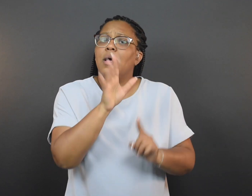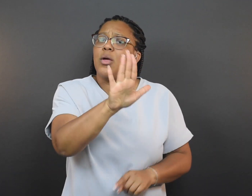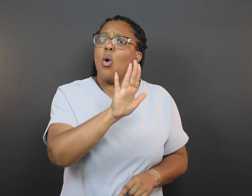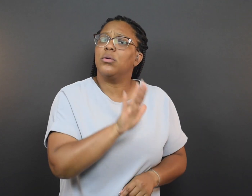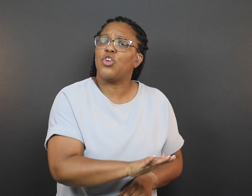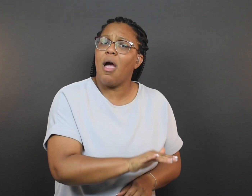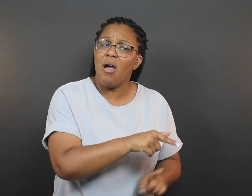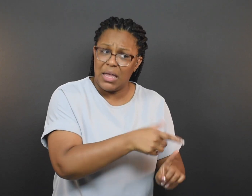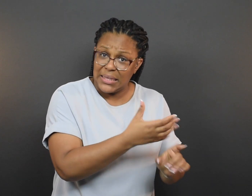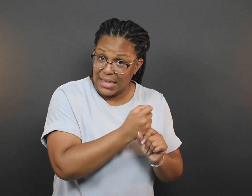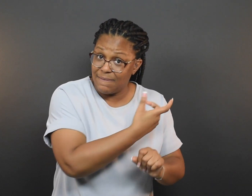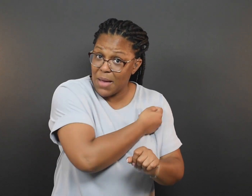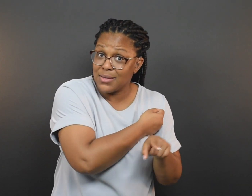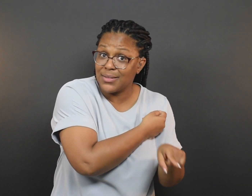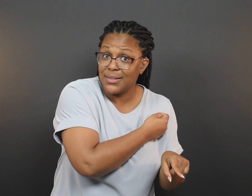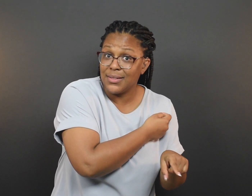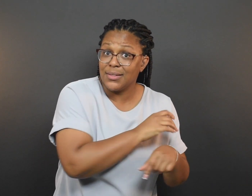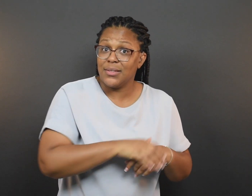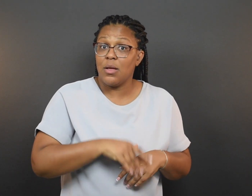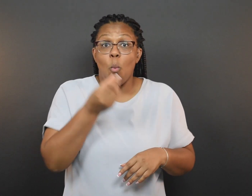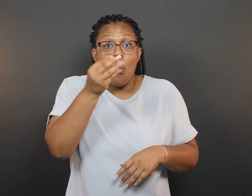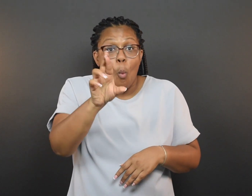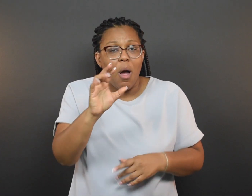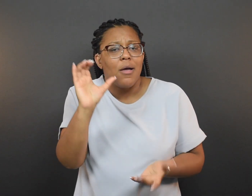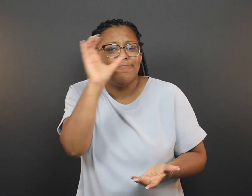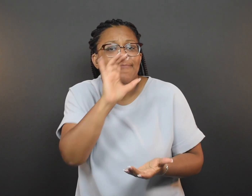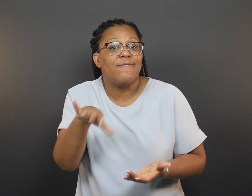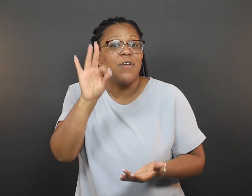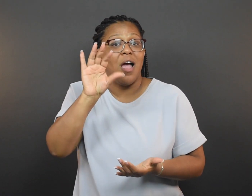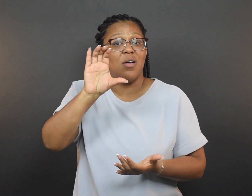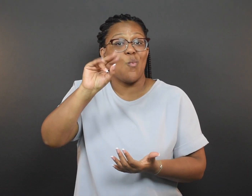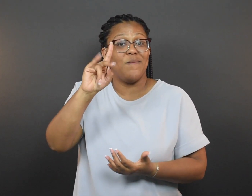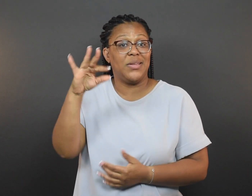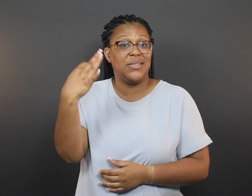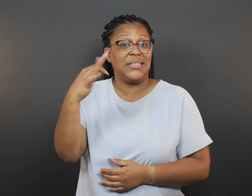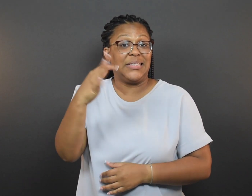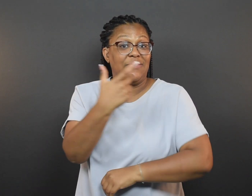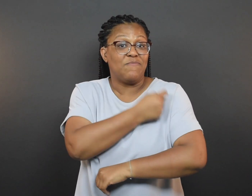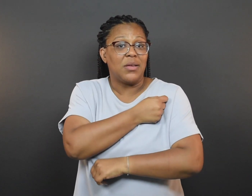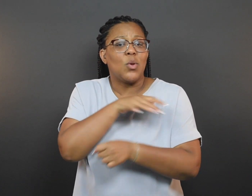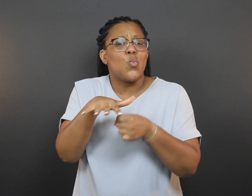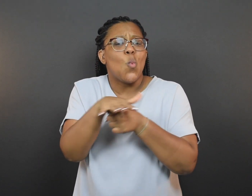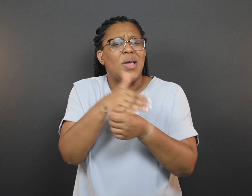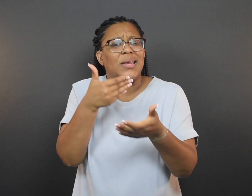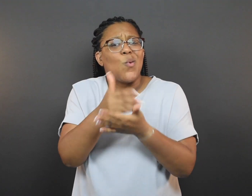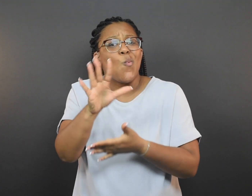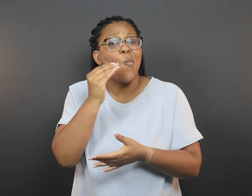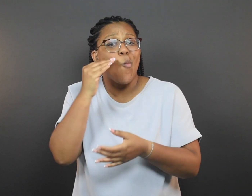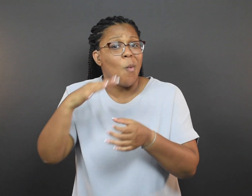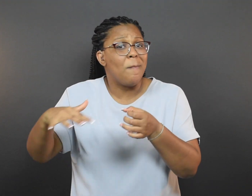child vaccinated, or find COVID-19 vaccine locations near